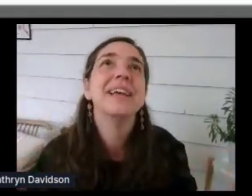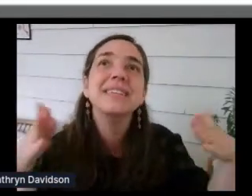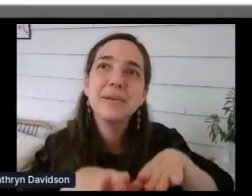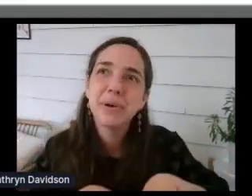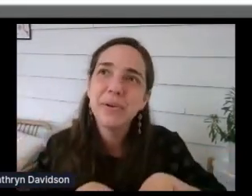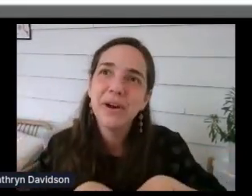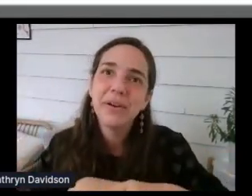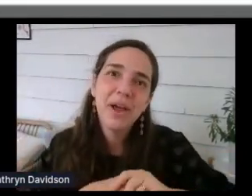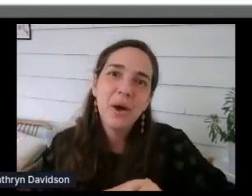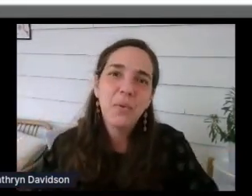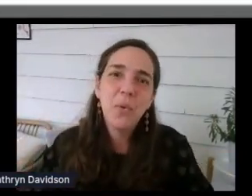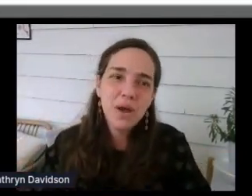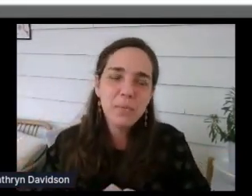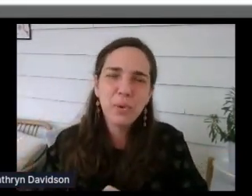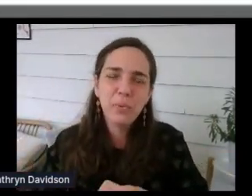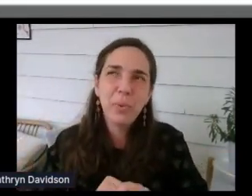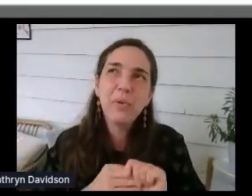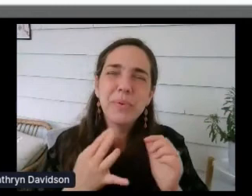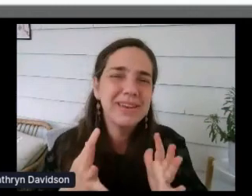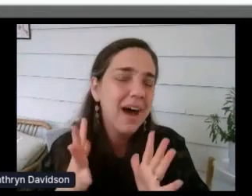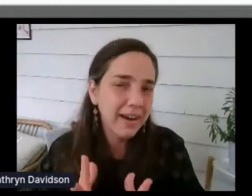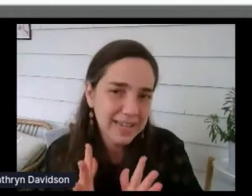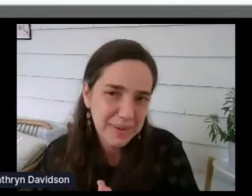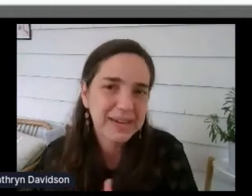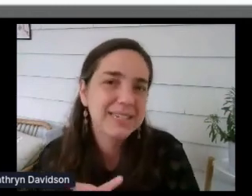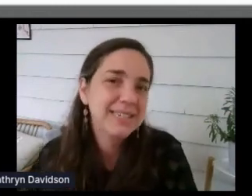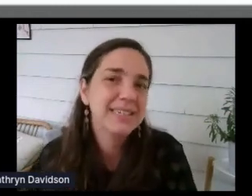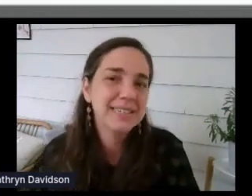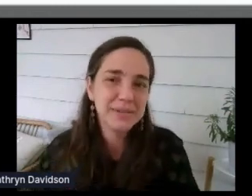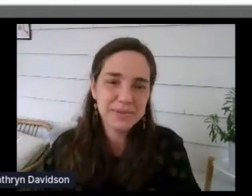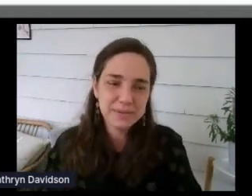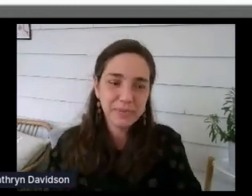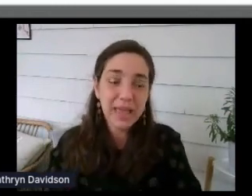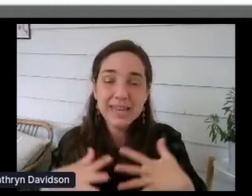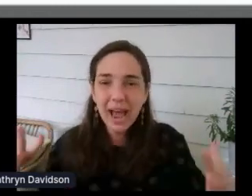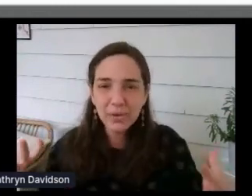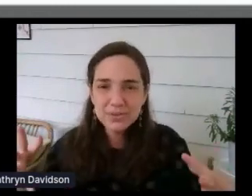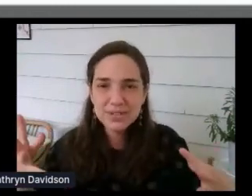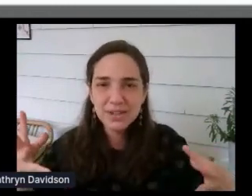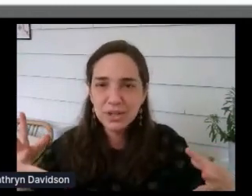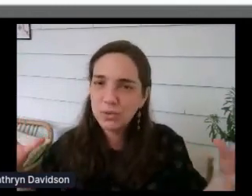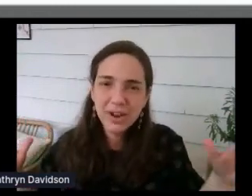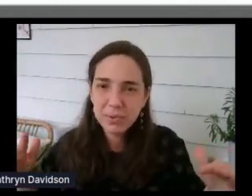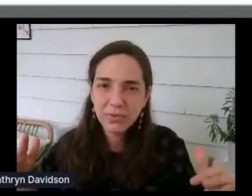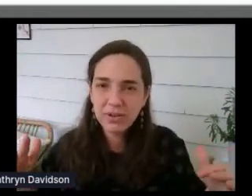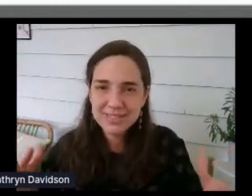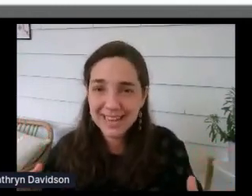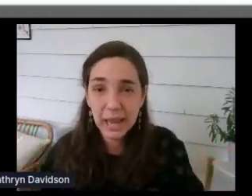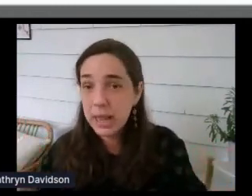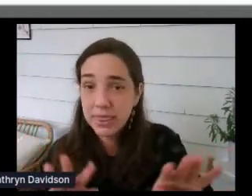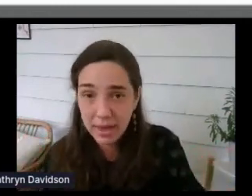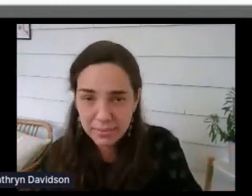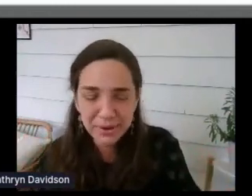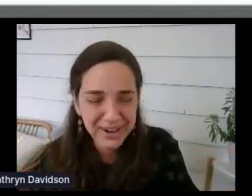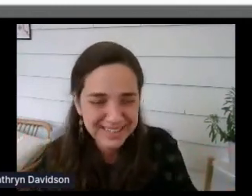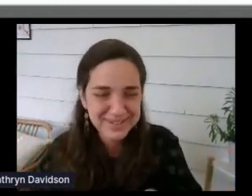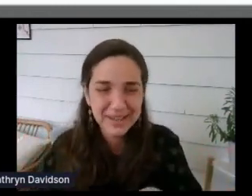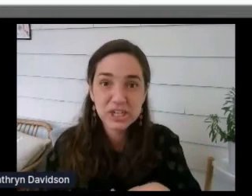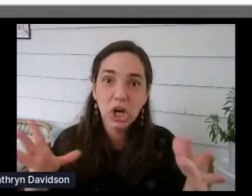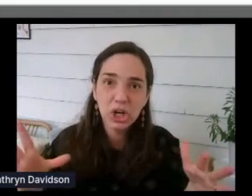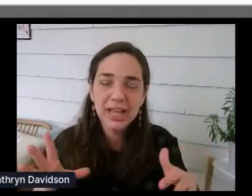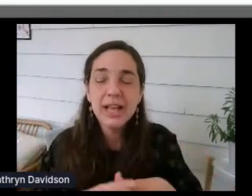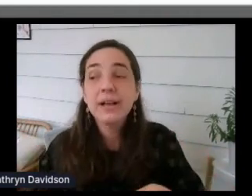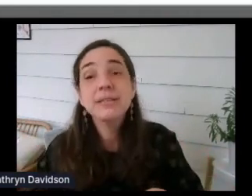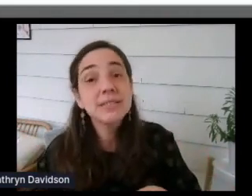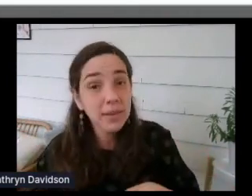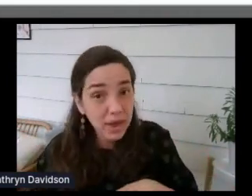okay, if it is on a pronoun, where would we not expect to see this use? And nouns don't have pronouns like in them, right? So